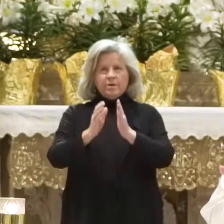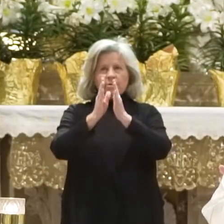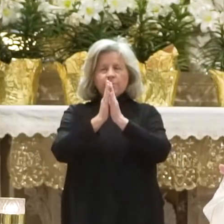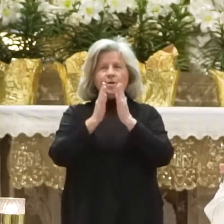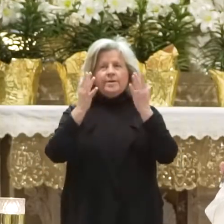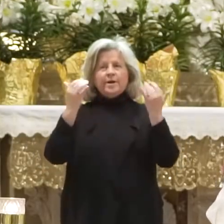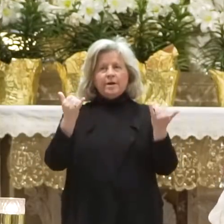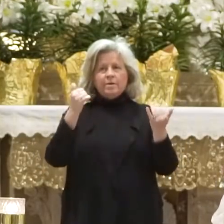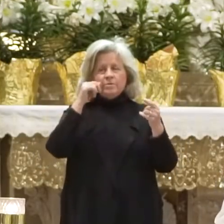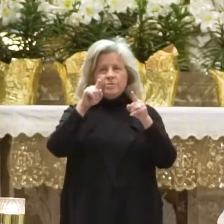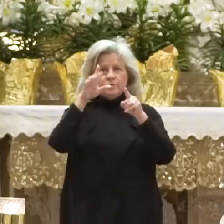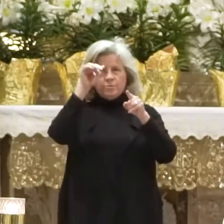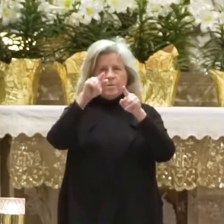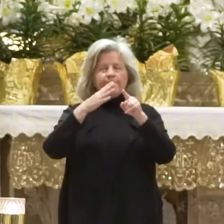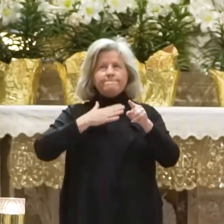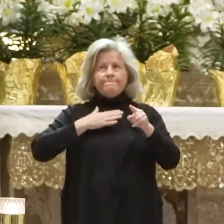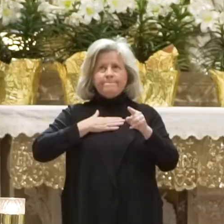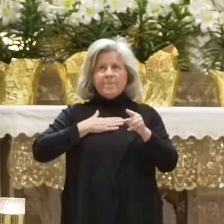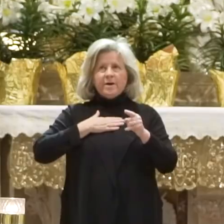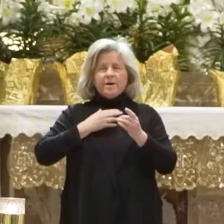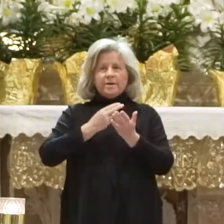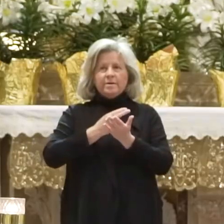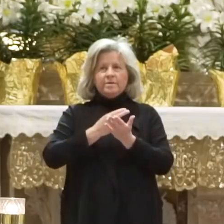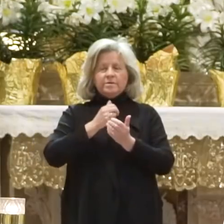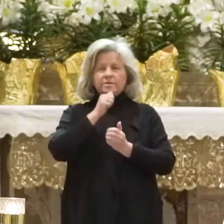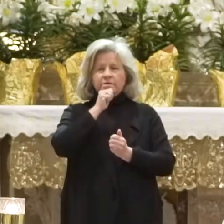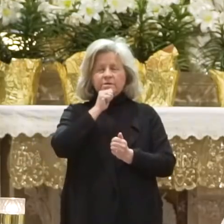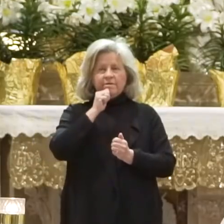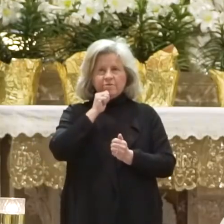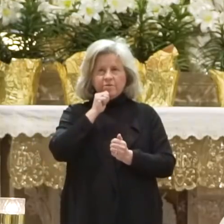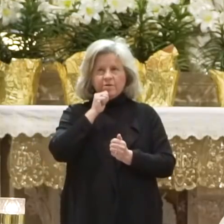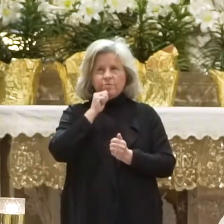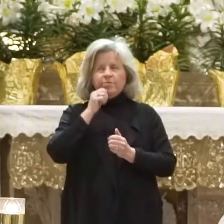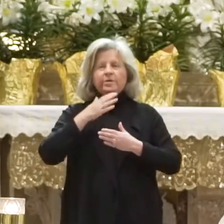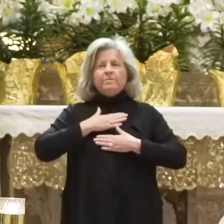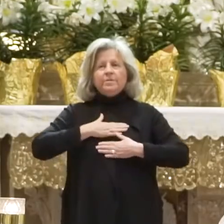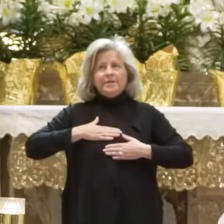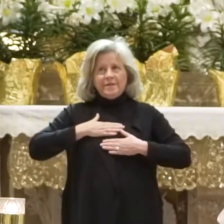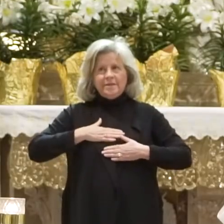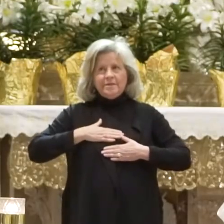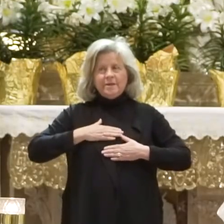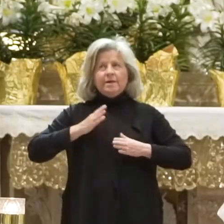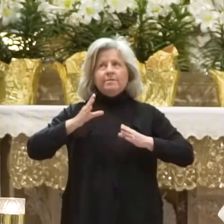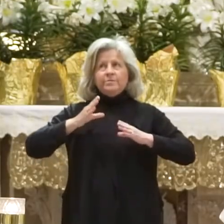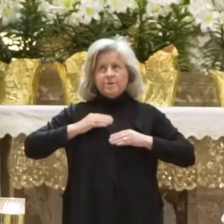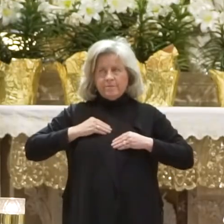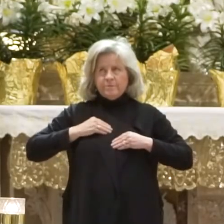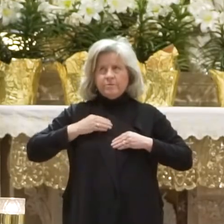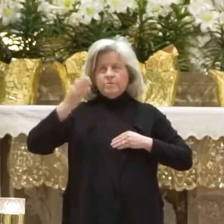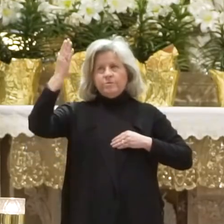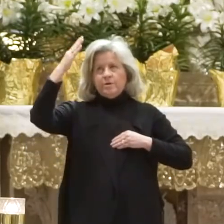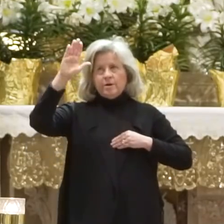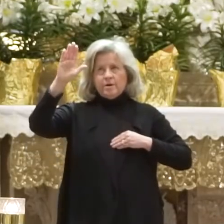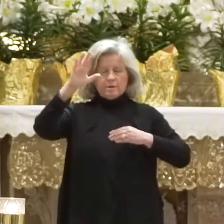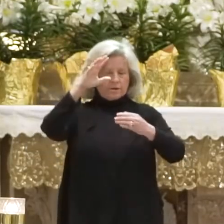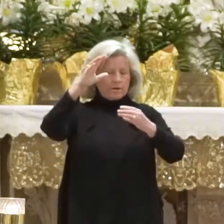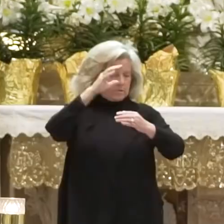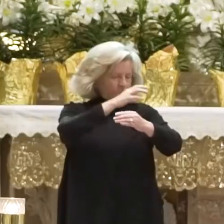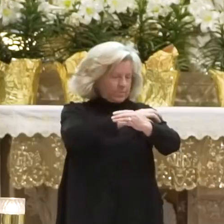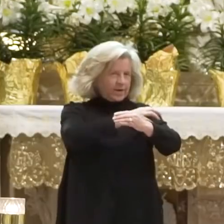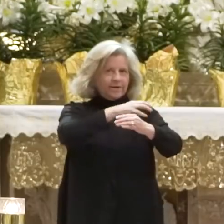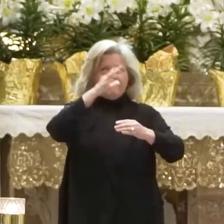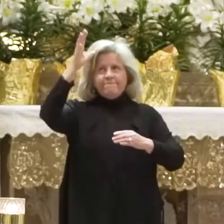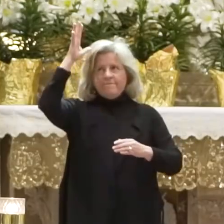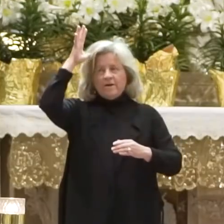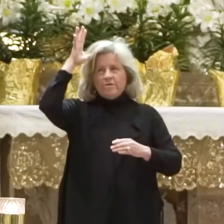Pray now, my sisters and brothers, that my sacrifice and yours may be pleasing and acceptable to God, our Almighty Father. May